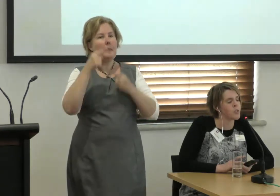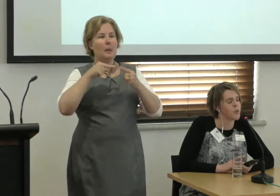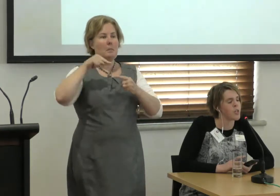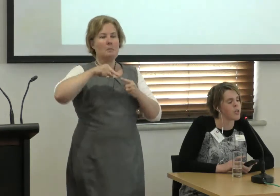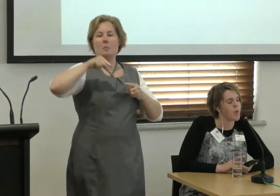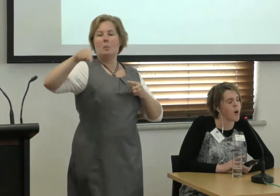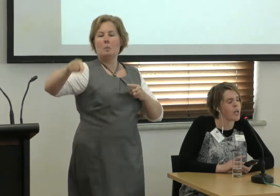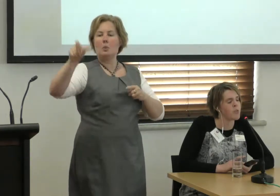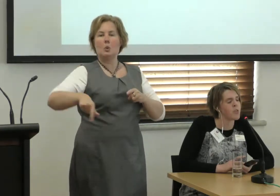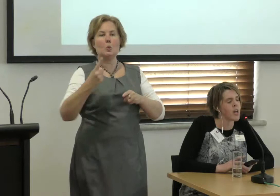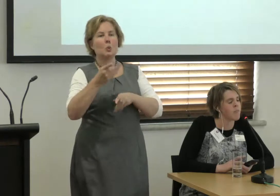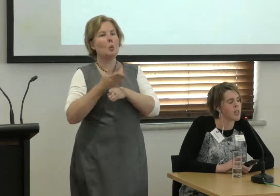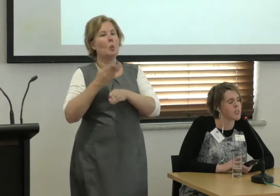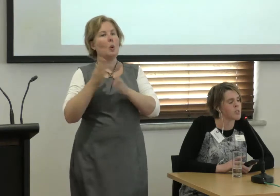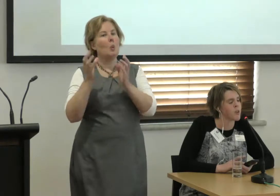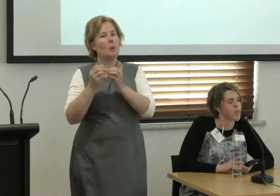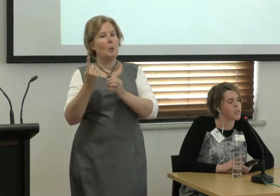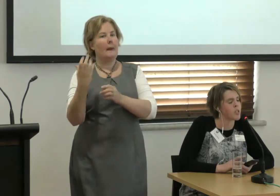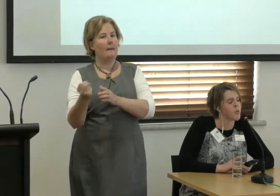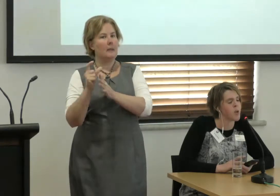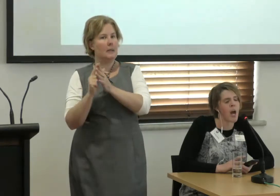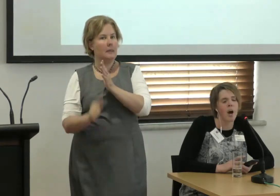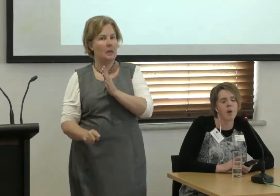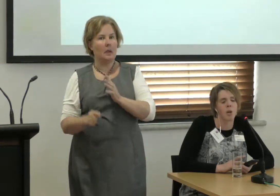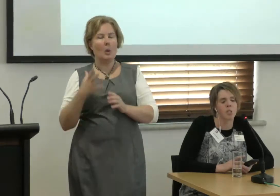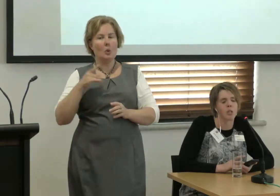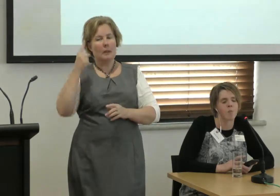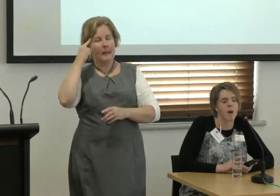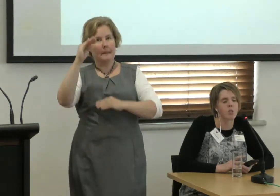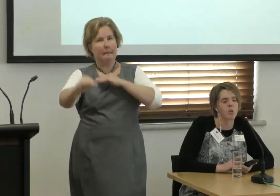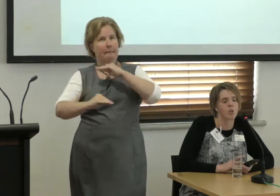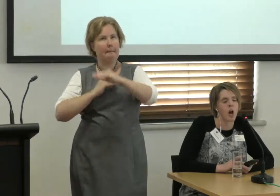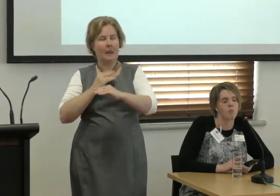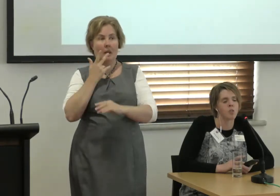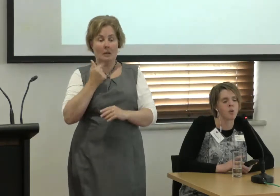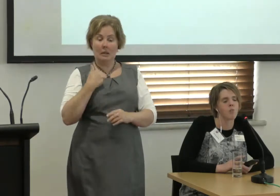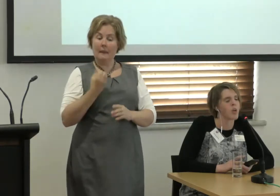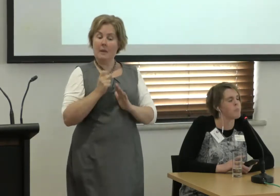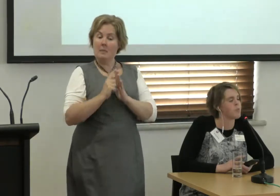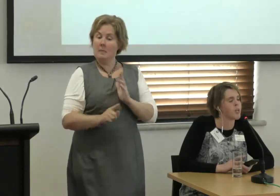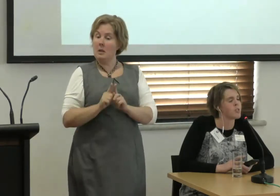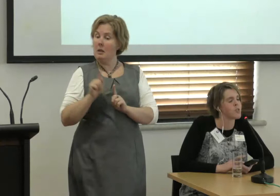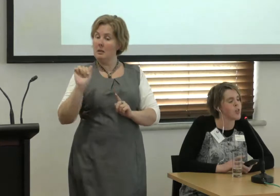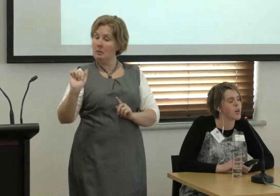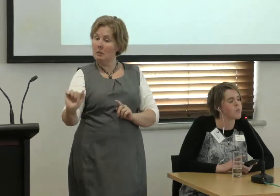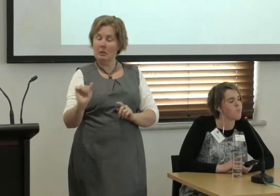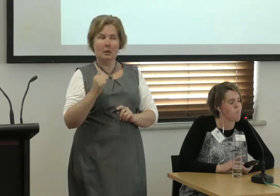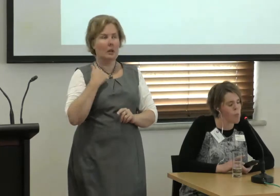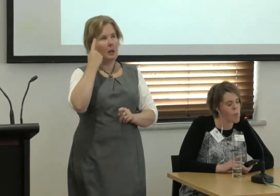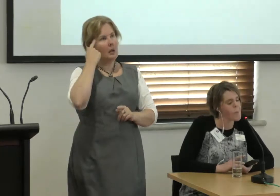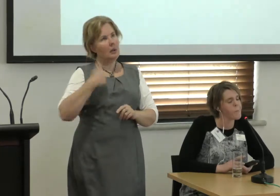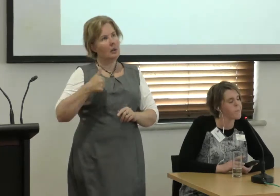to do in the same way if you didn't have access to those aids and equipment, and how that would actually impact on your life. So I'll give you a couple of minutes to do that.